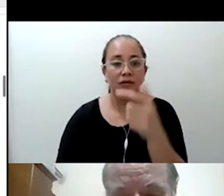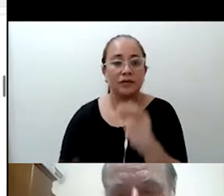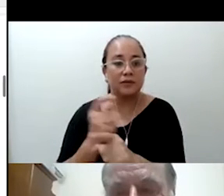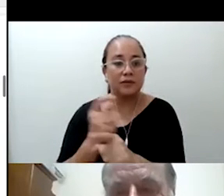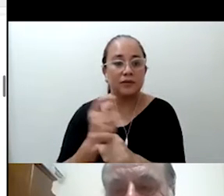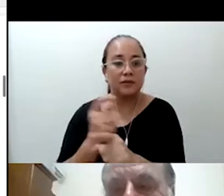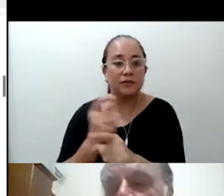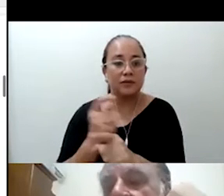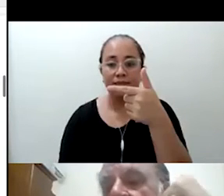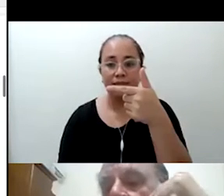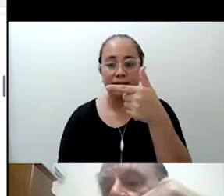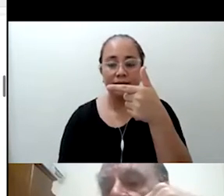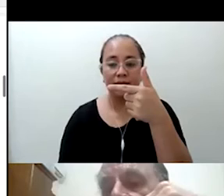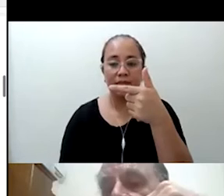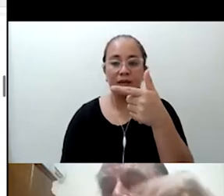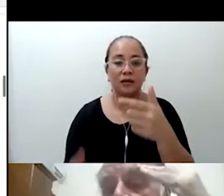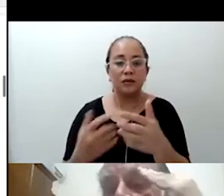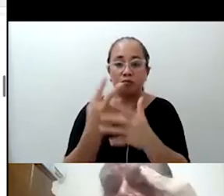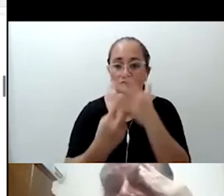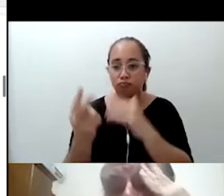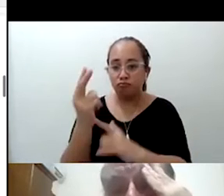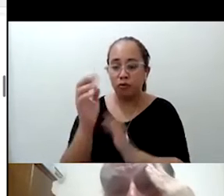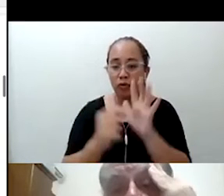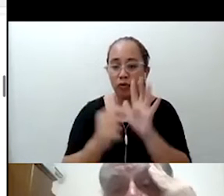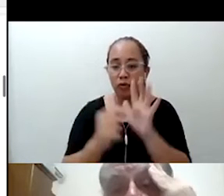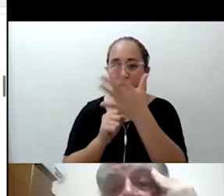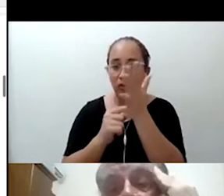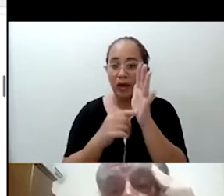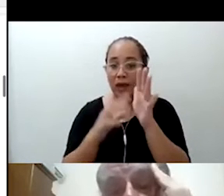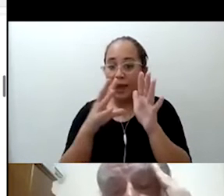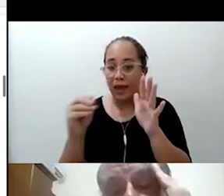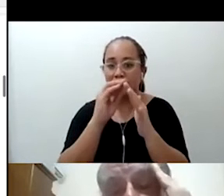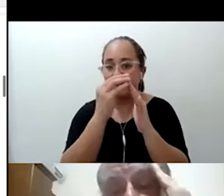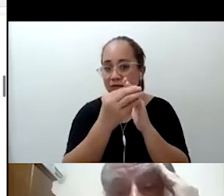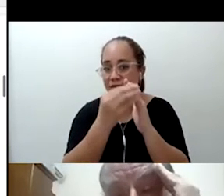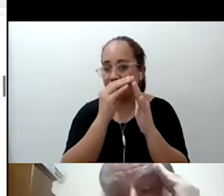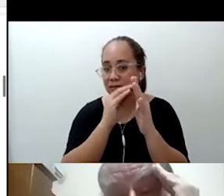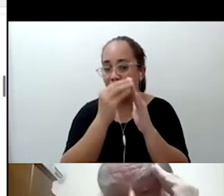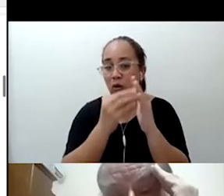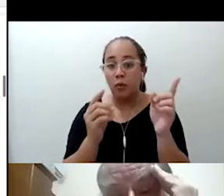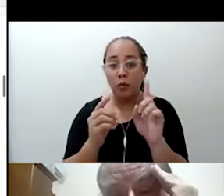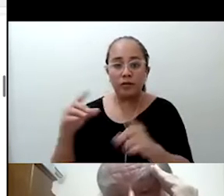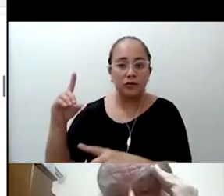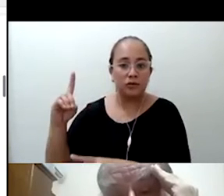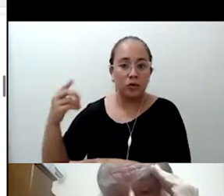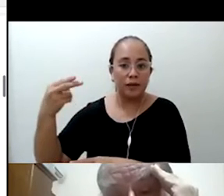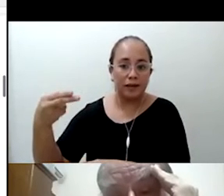So you do both the palm orientation and the finger orientation of the dominant hand.